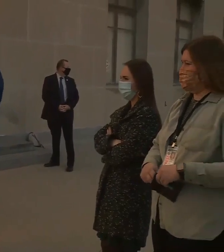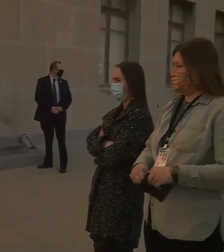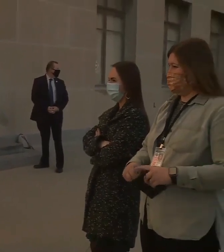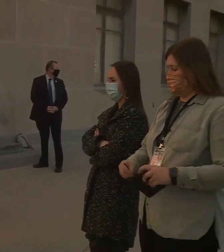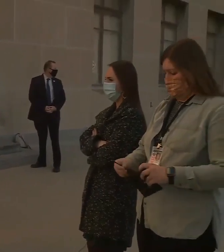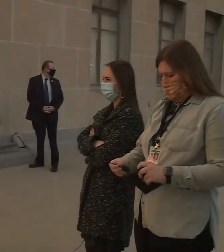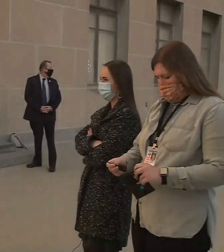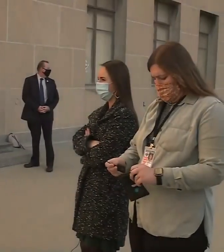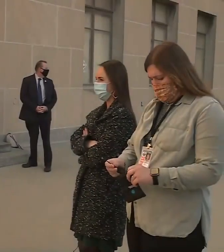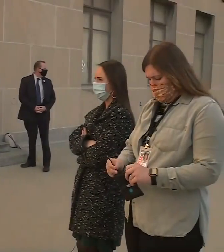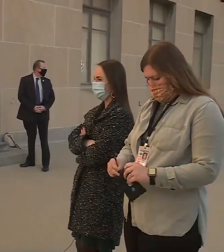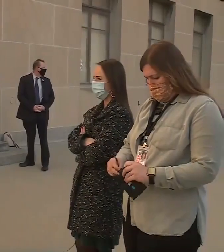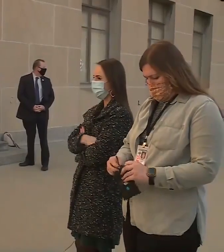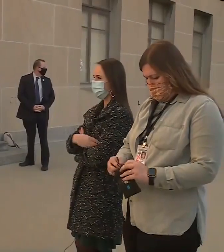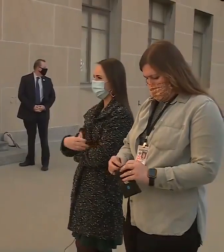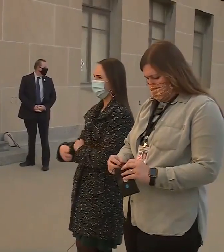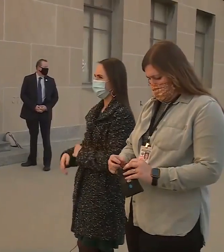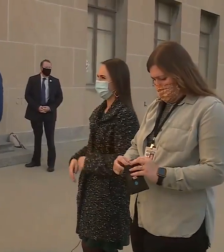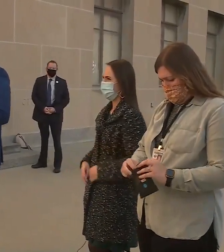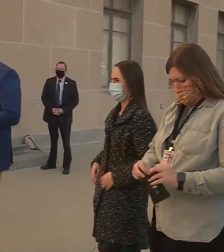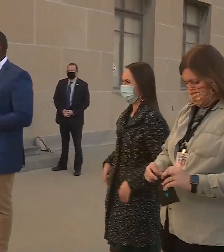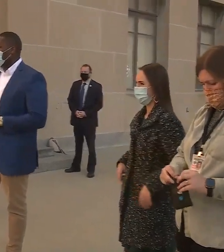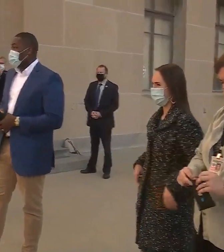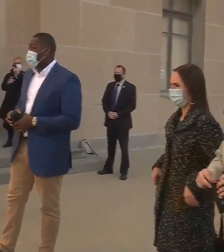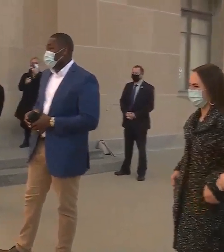worried that they're going to be much worse after. Do you share that?